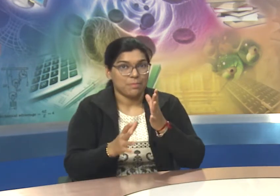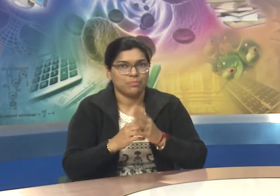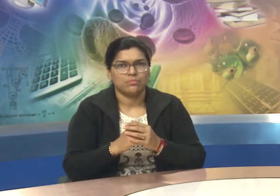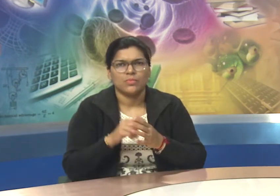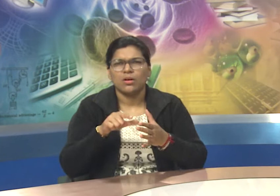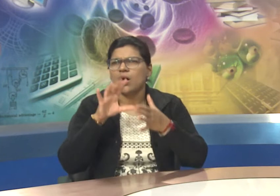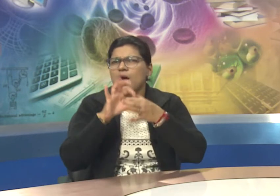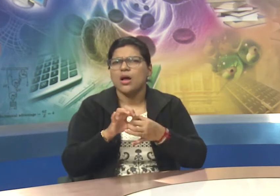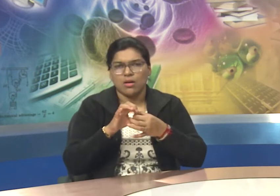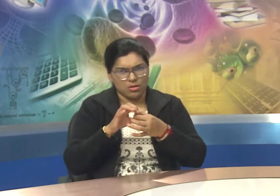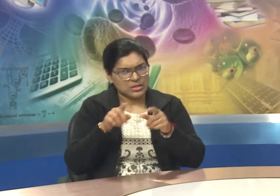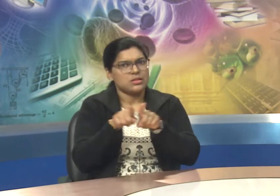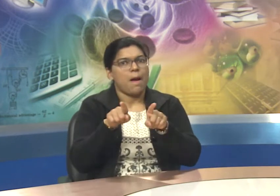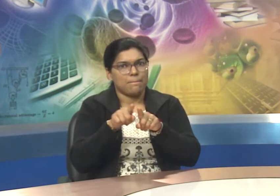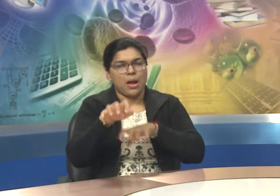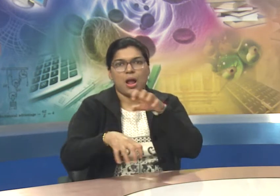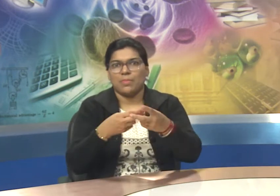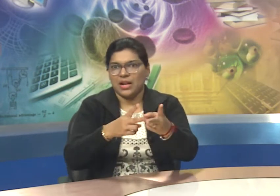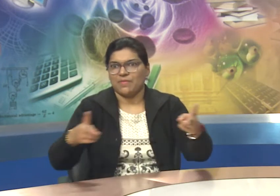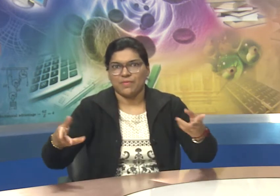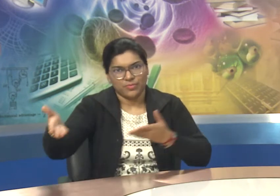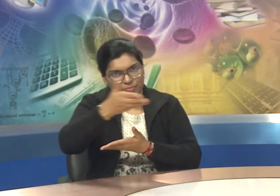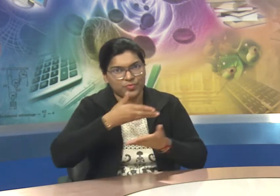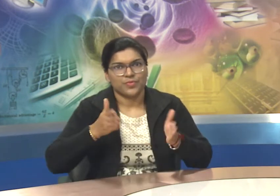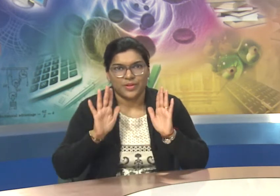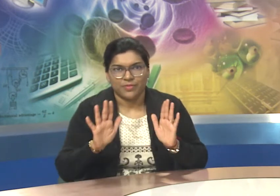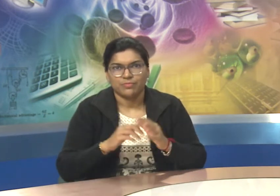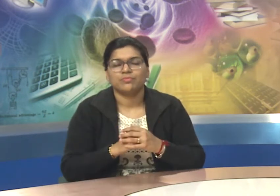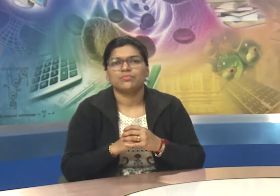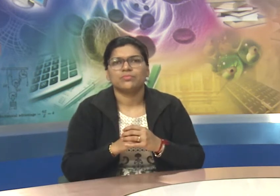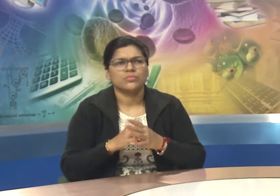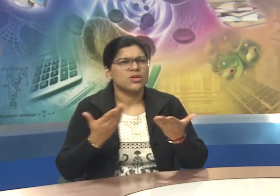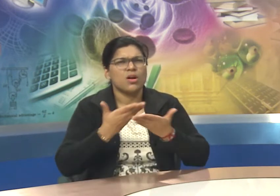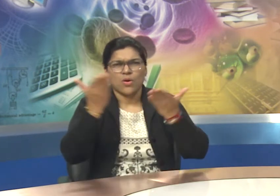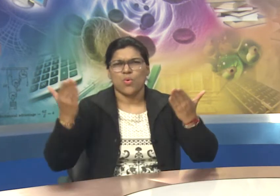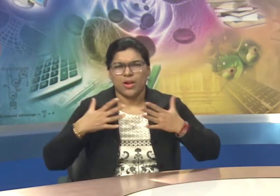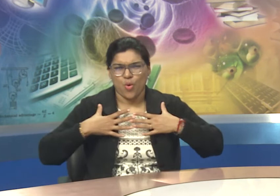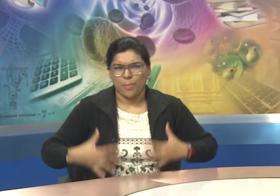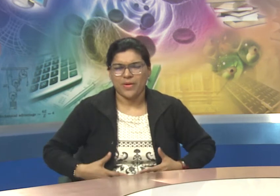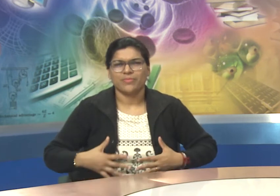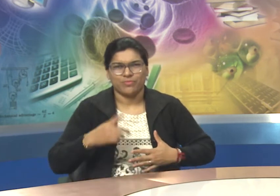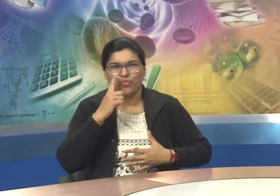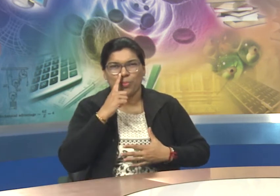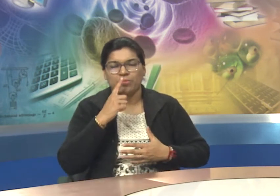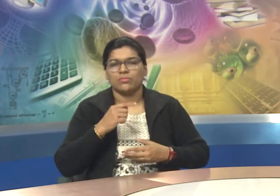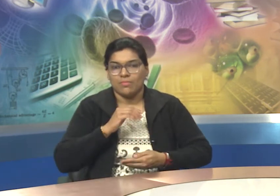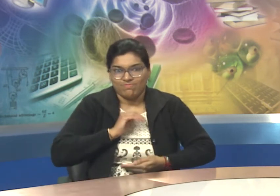The warm-blooded animals are further subdivided